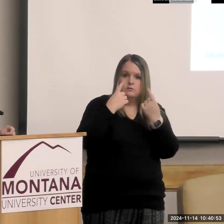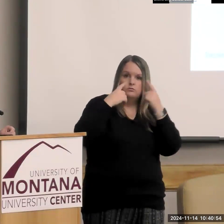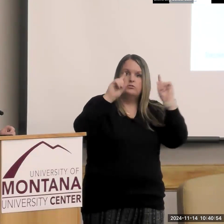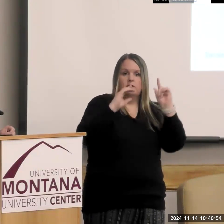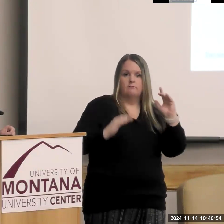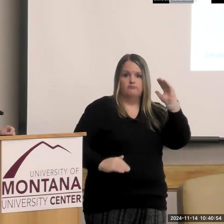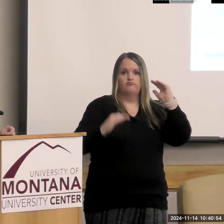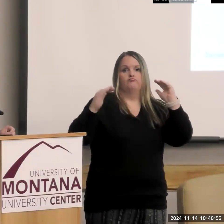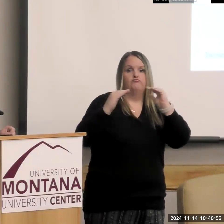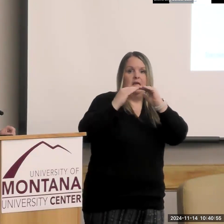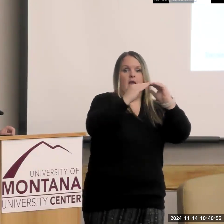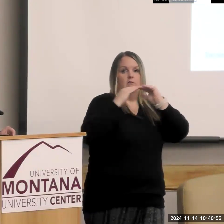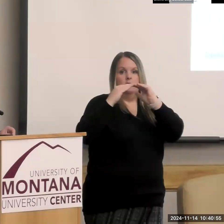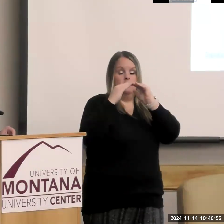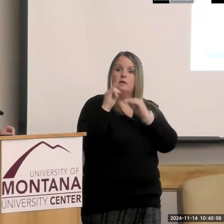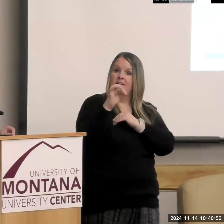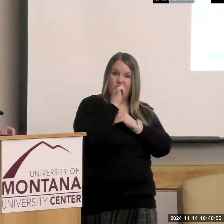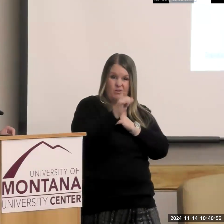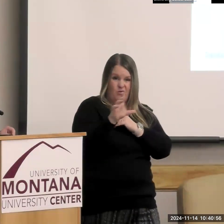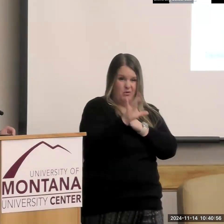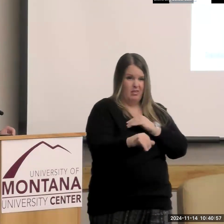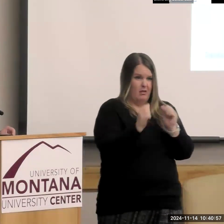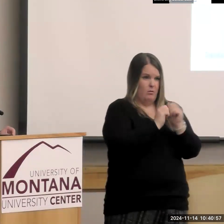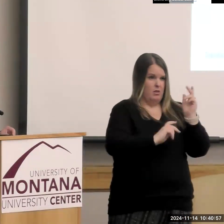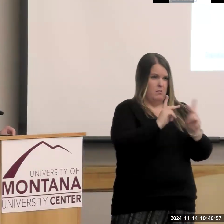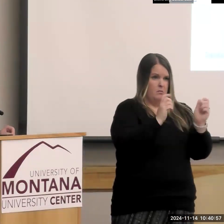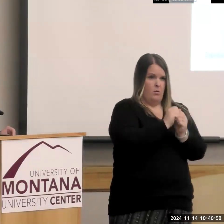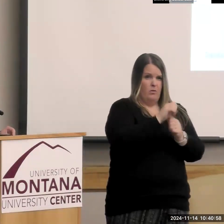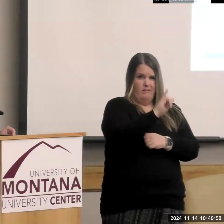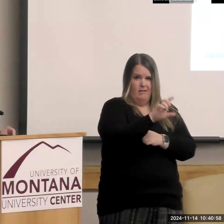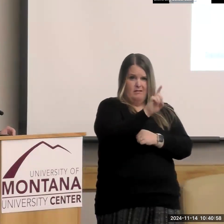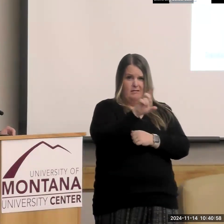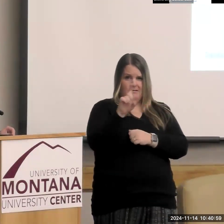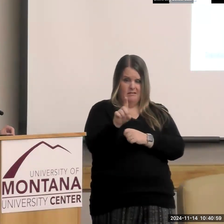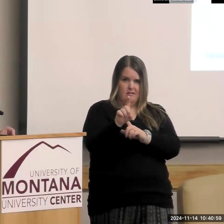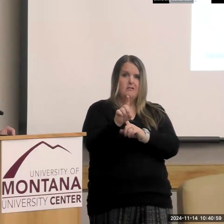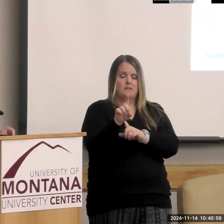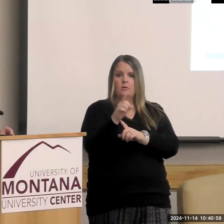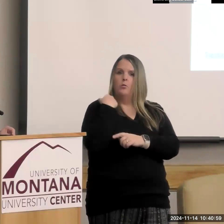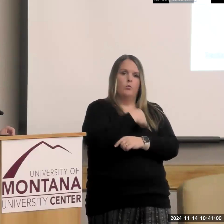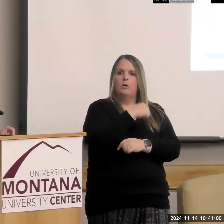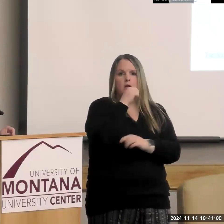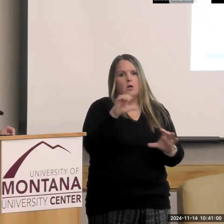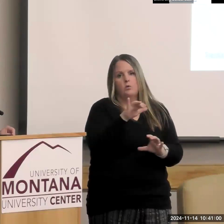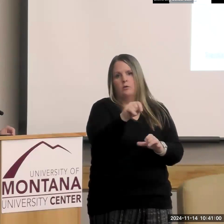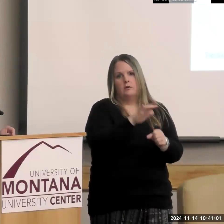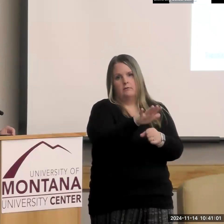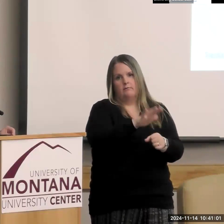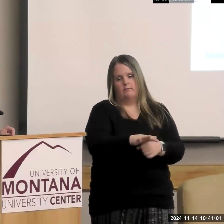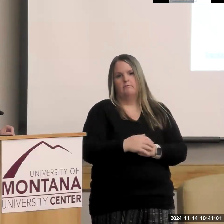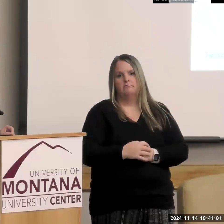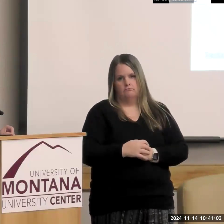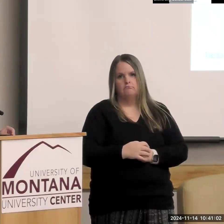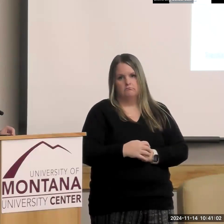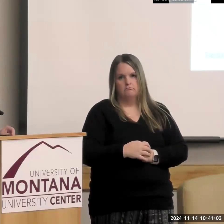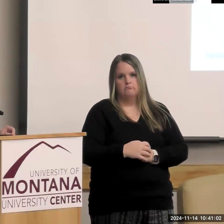equity. If we're not doing that with people with intellectual and developmental disabilities, we're not doing it, right? And